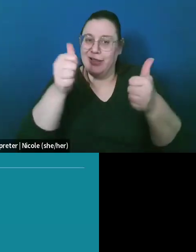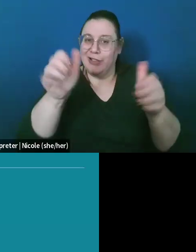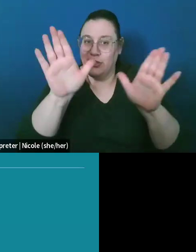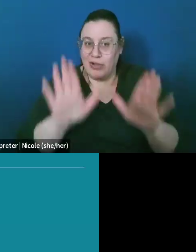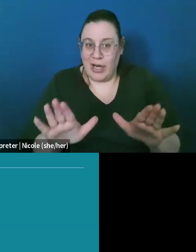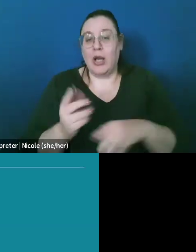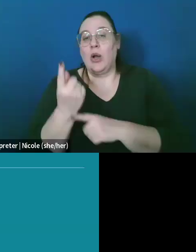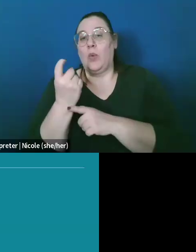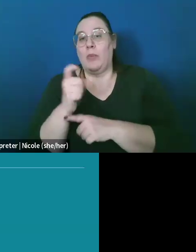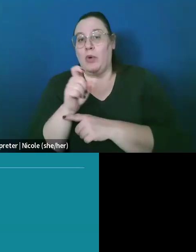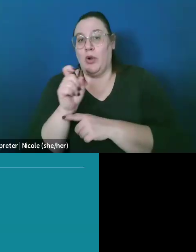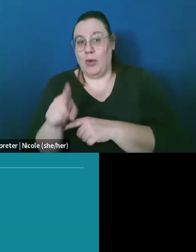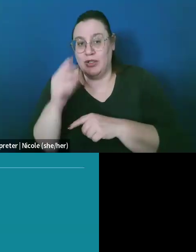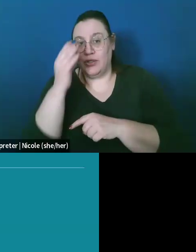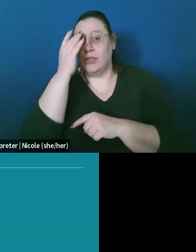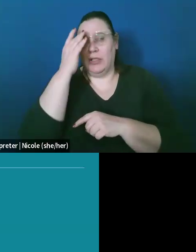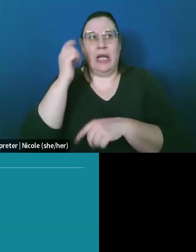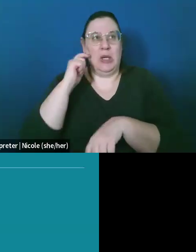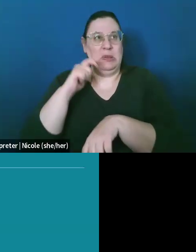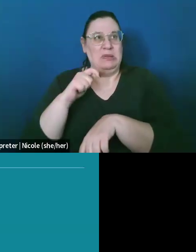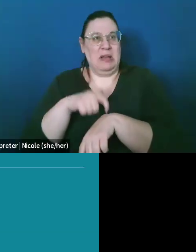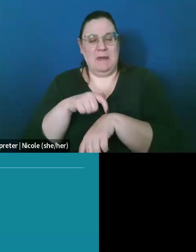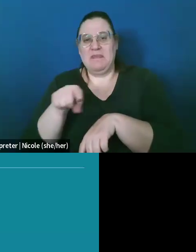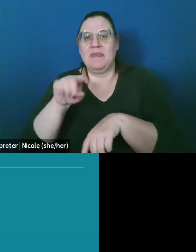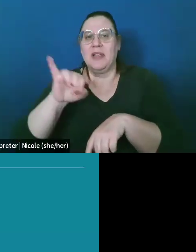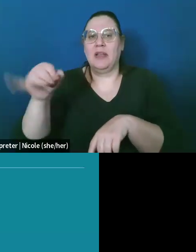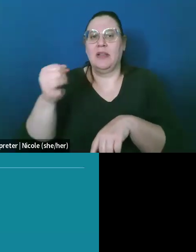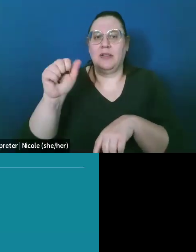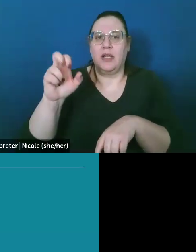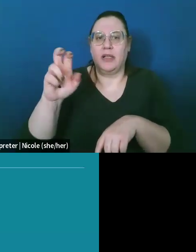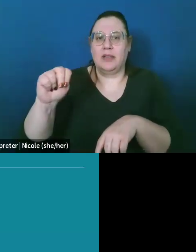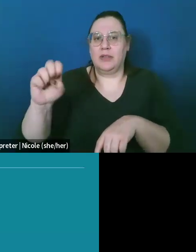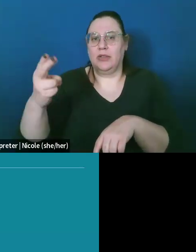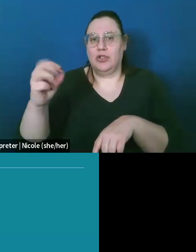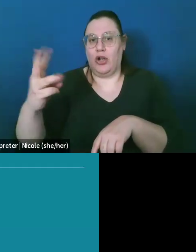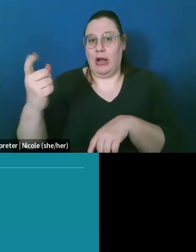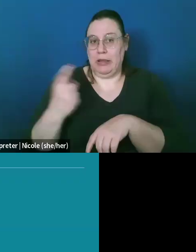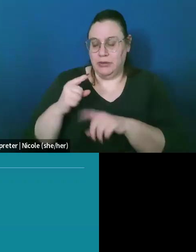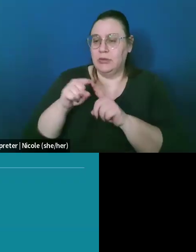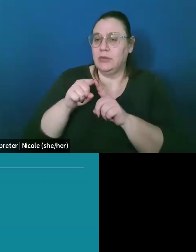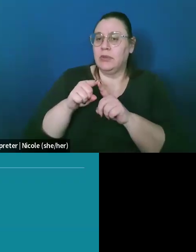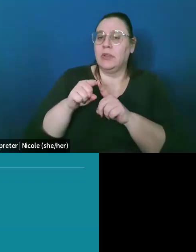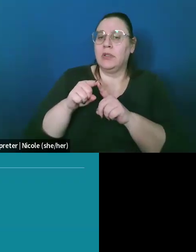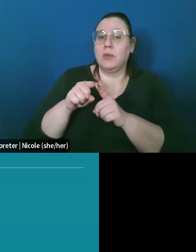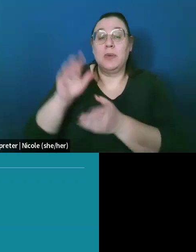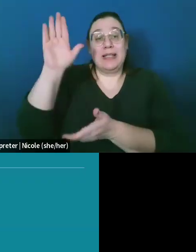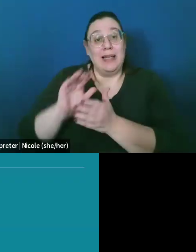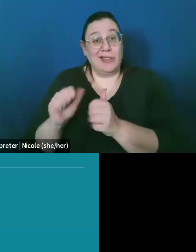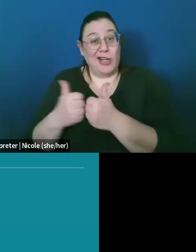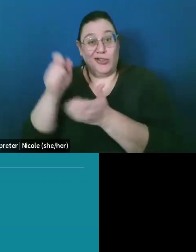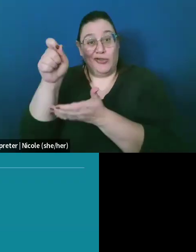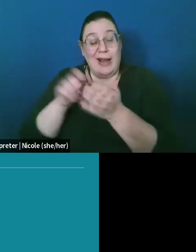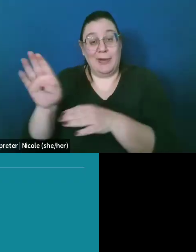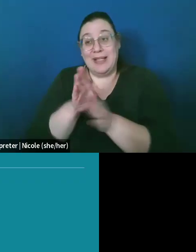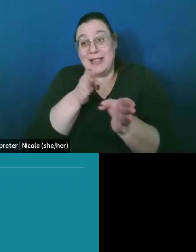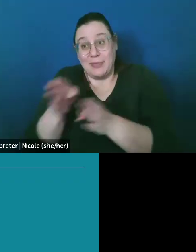then one more question that I know we have time for is Jason Shaw asks, was it less of a challenge to write a business plan if you were applying